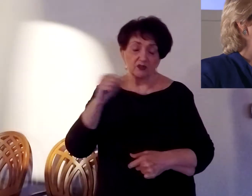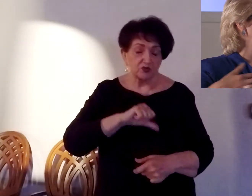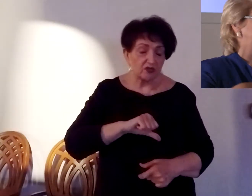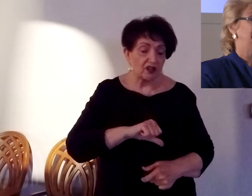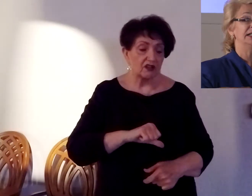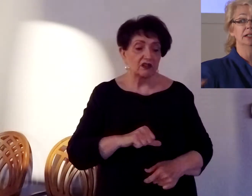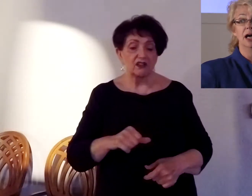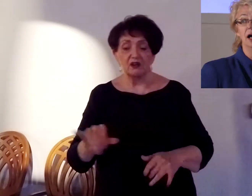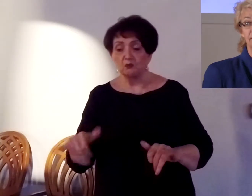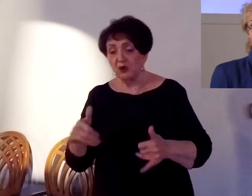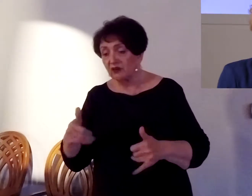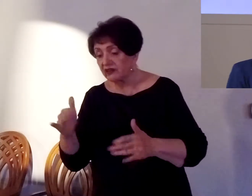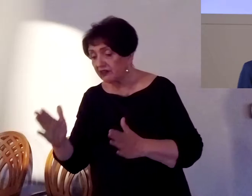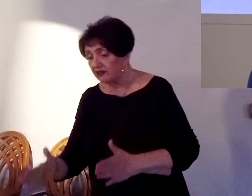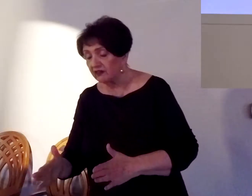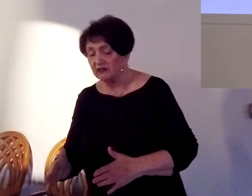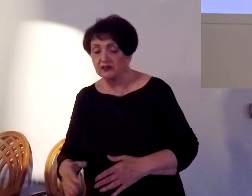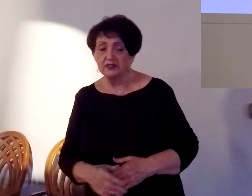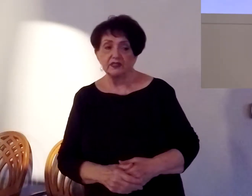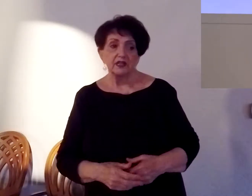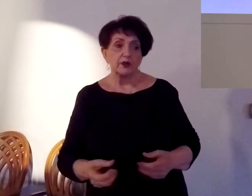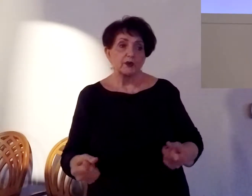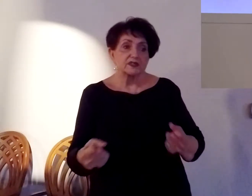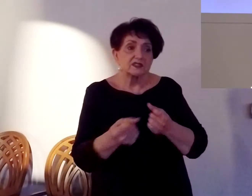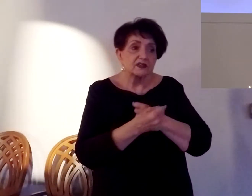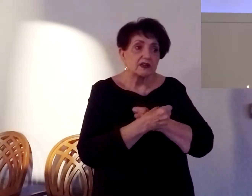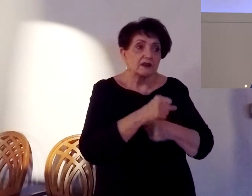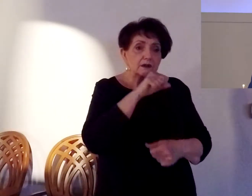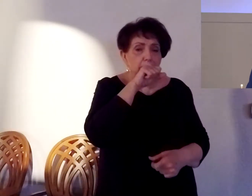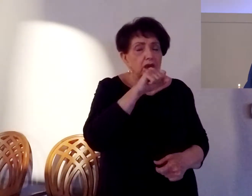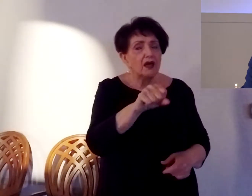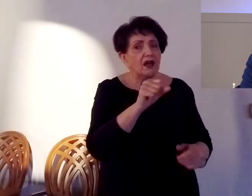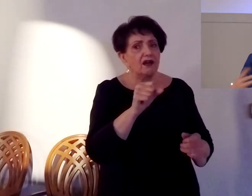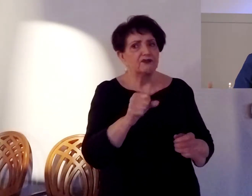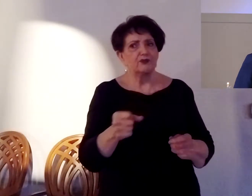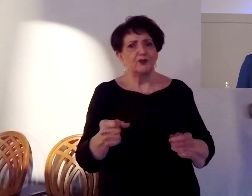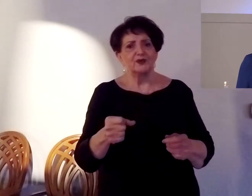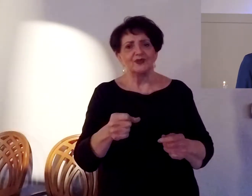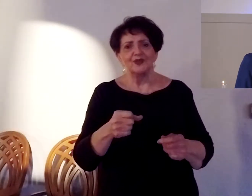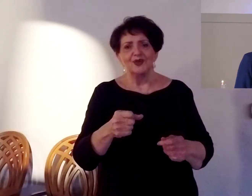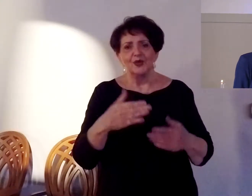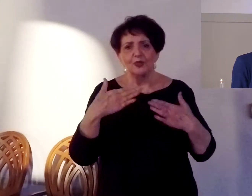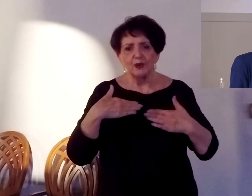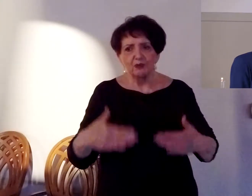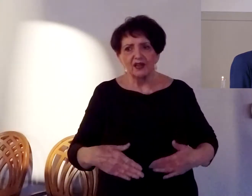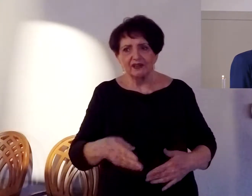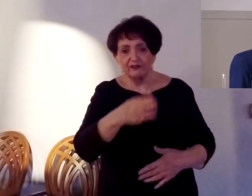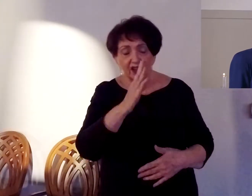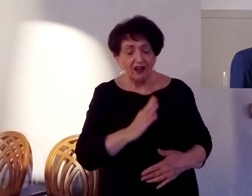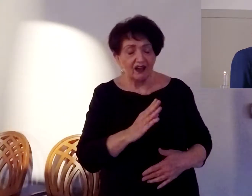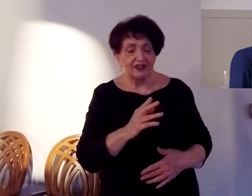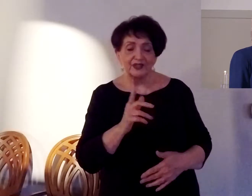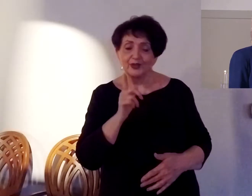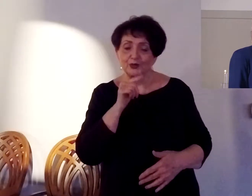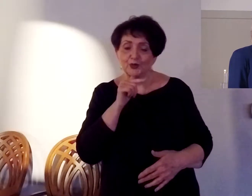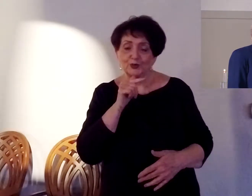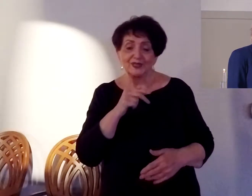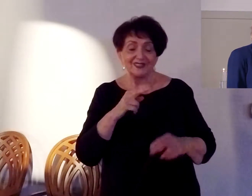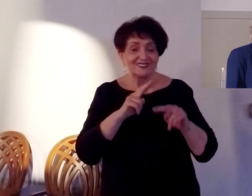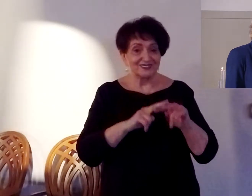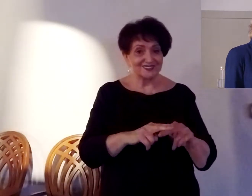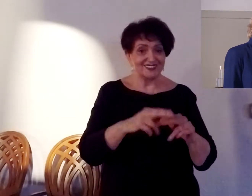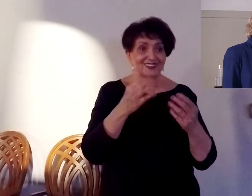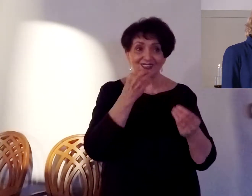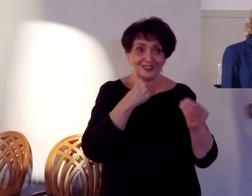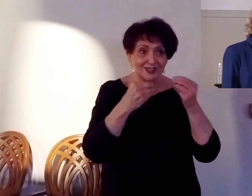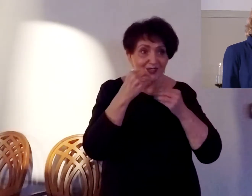was clearly in love with the manifest body of God. And then who did he sit down at the table with? Oh, those